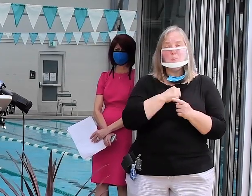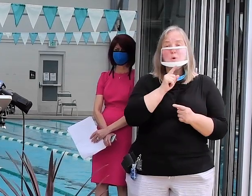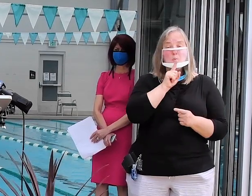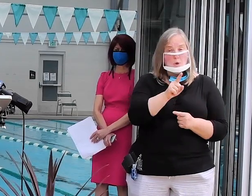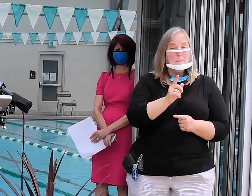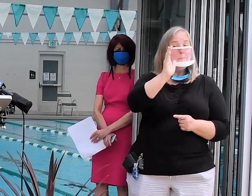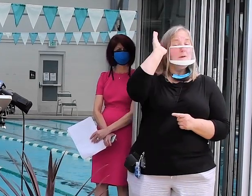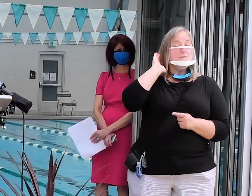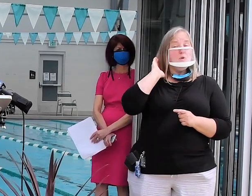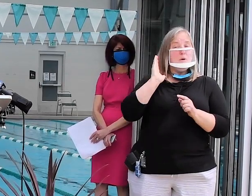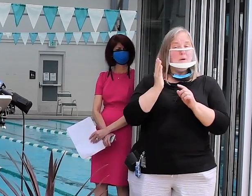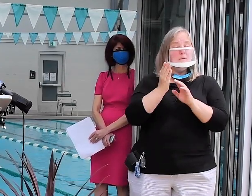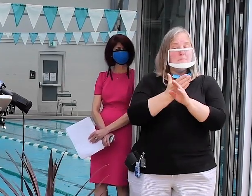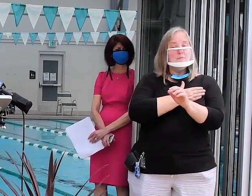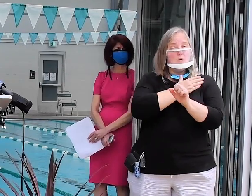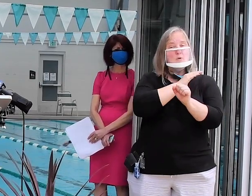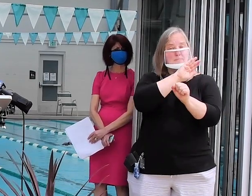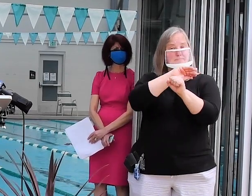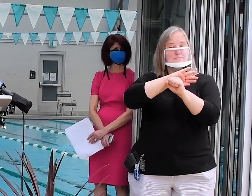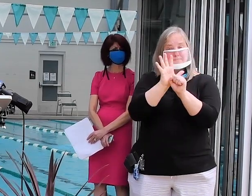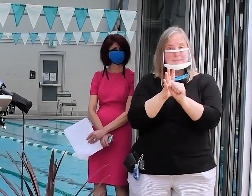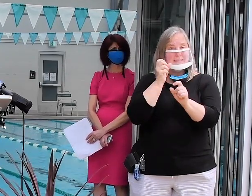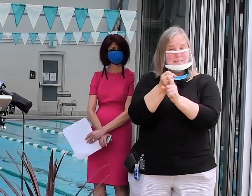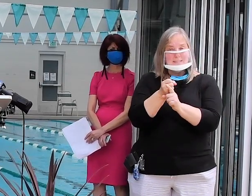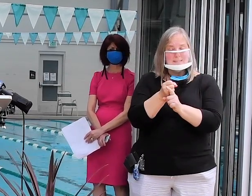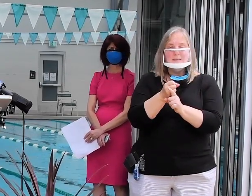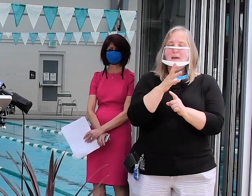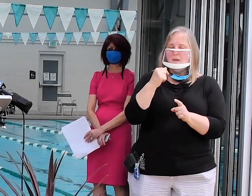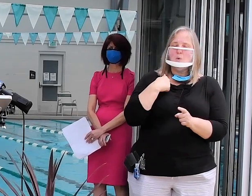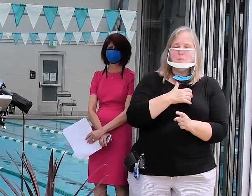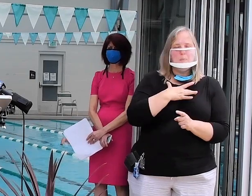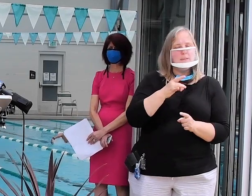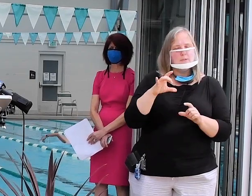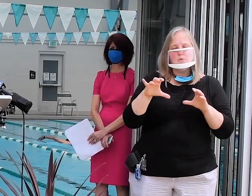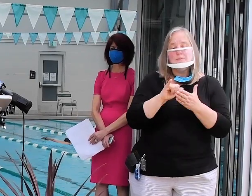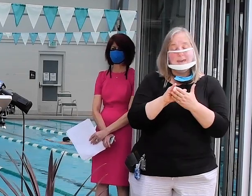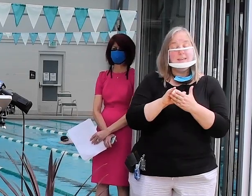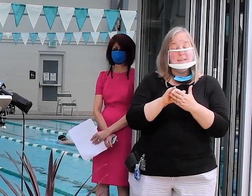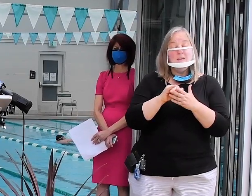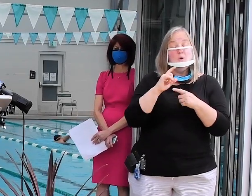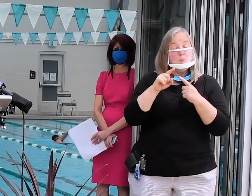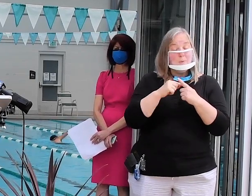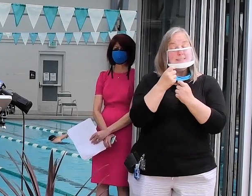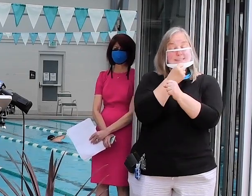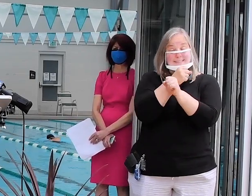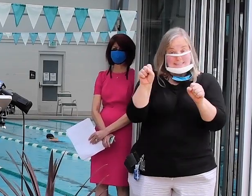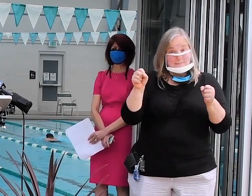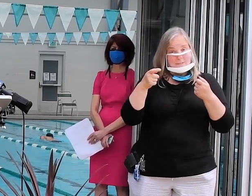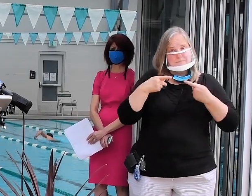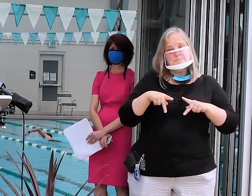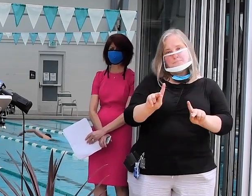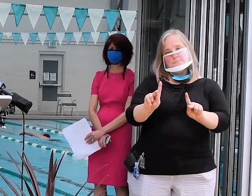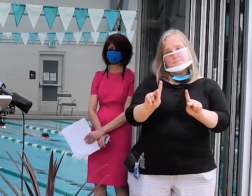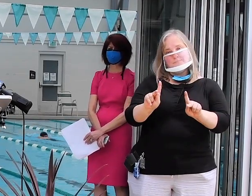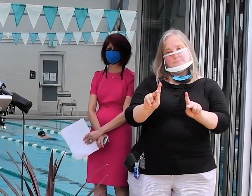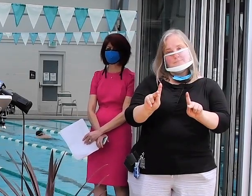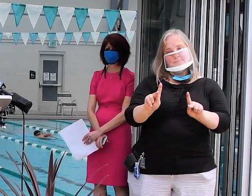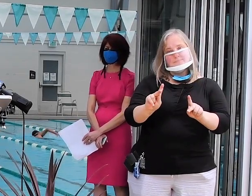before the pandemic, and we'd like to do it as soon as safety allows.